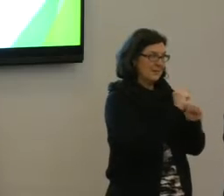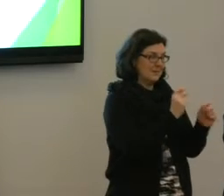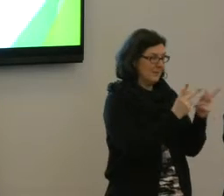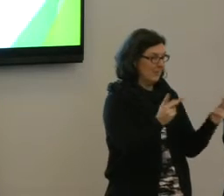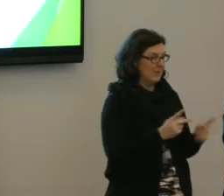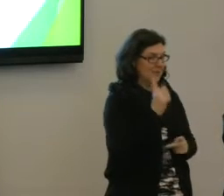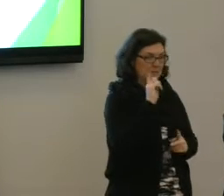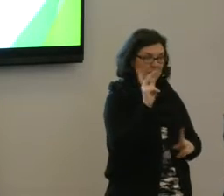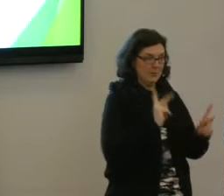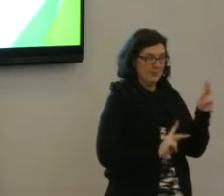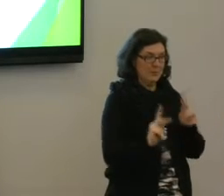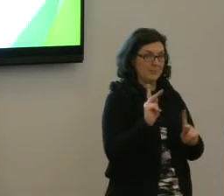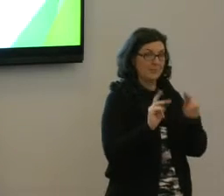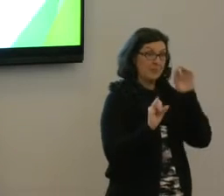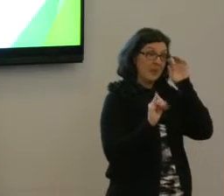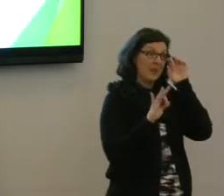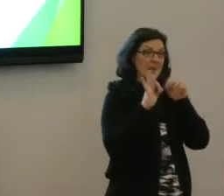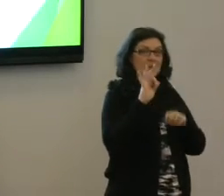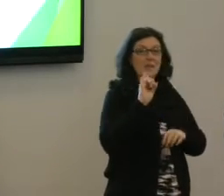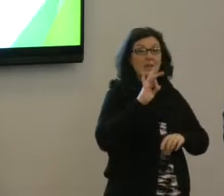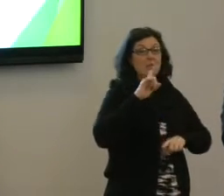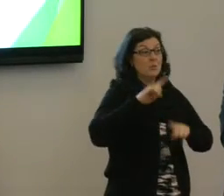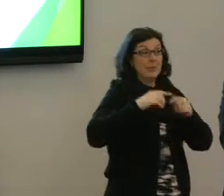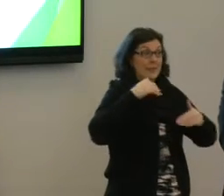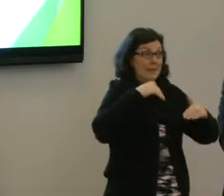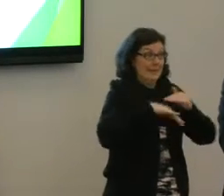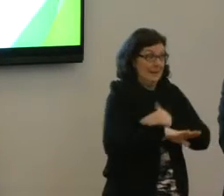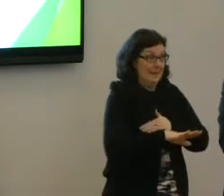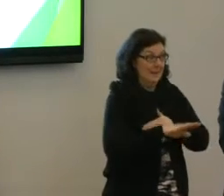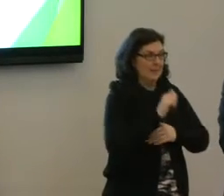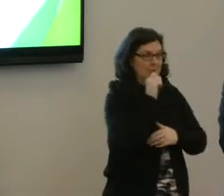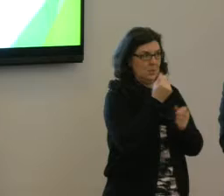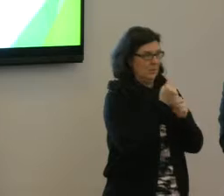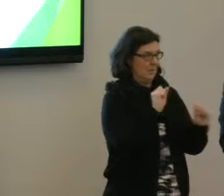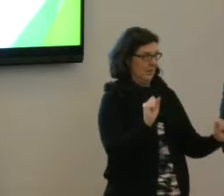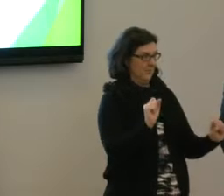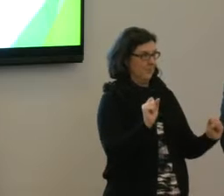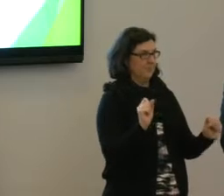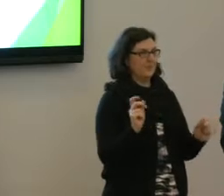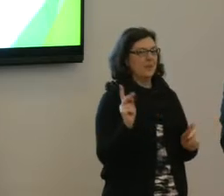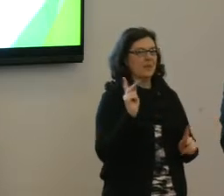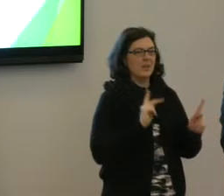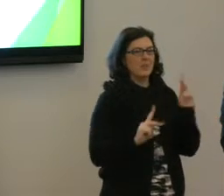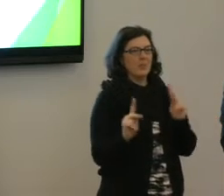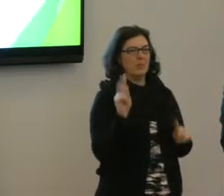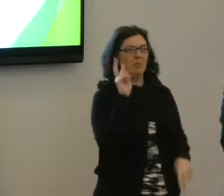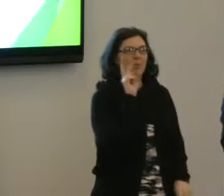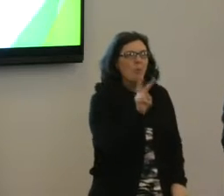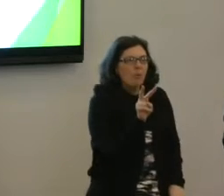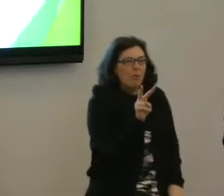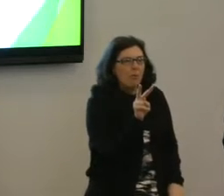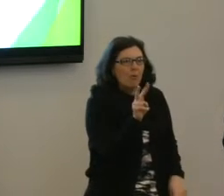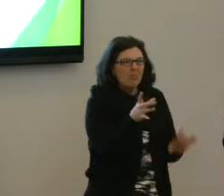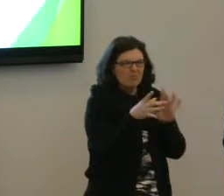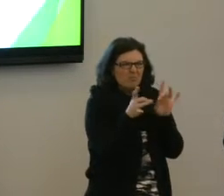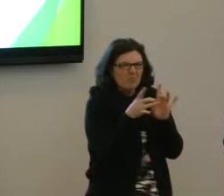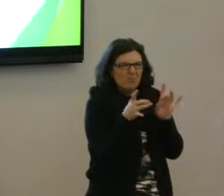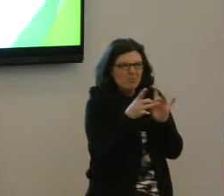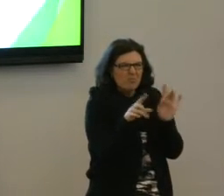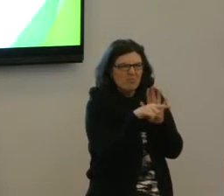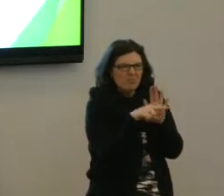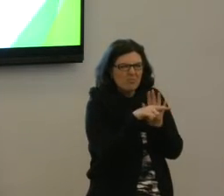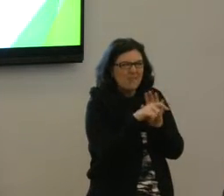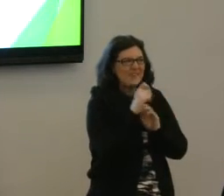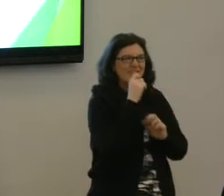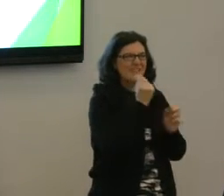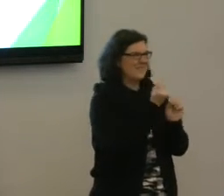It's not a safe place if you can't get in. It's not a safe place if people are going to stare and make comments. It's not